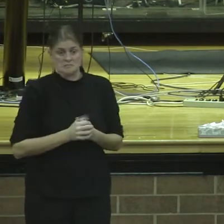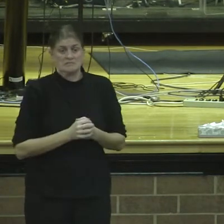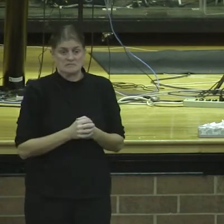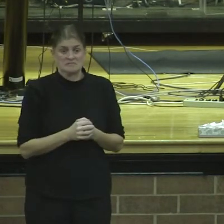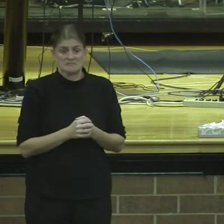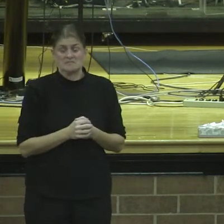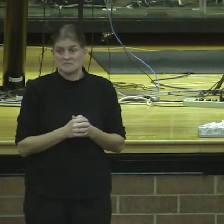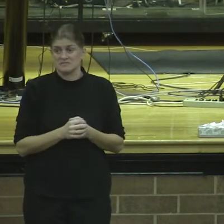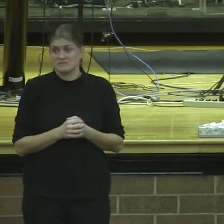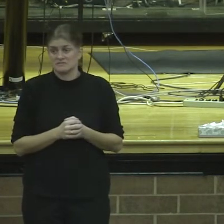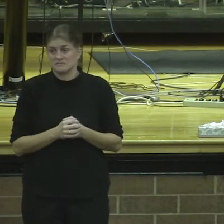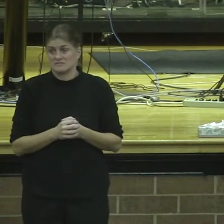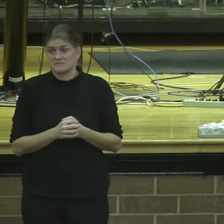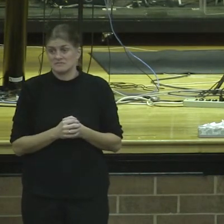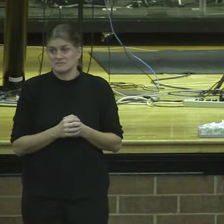And then